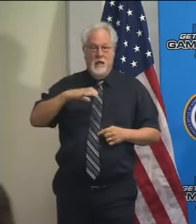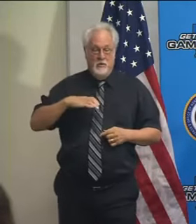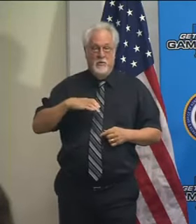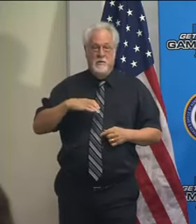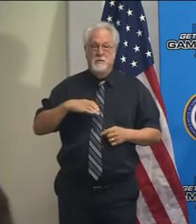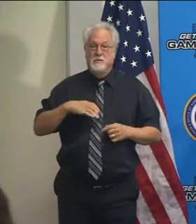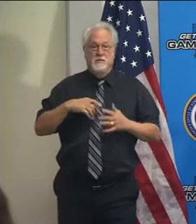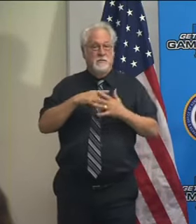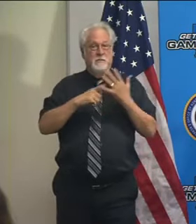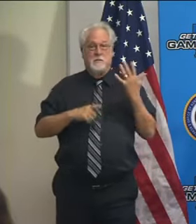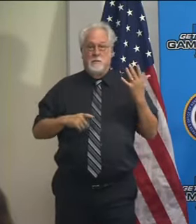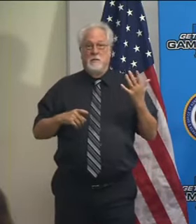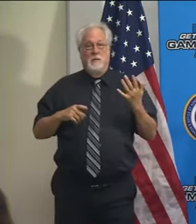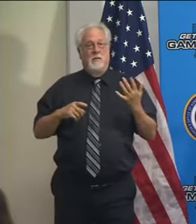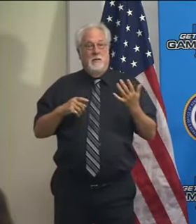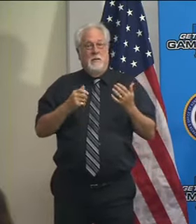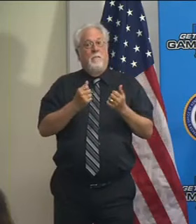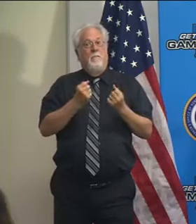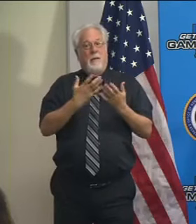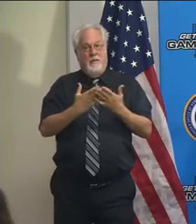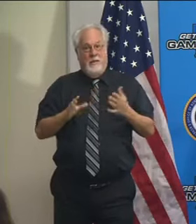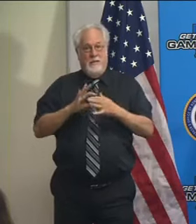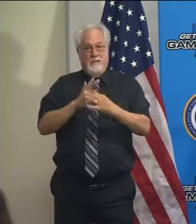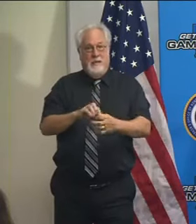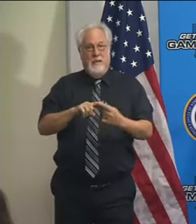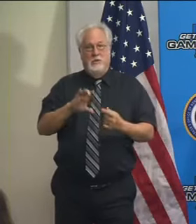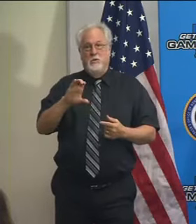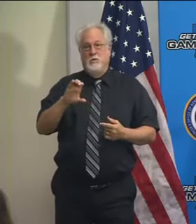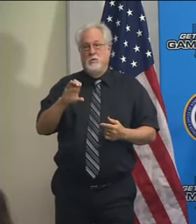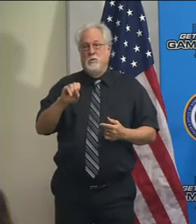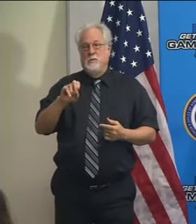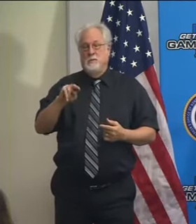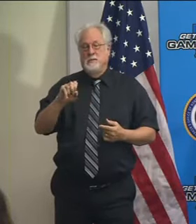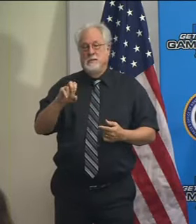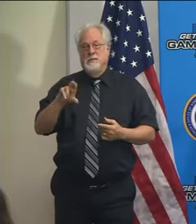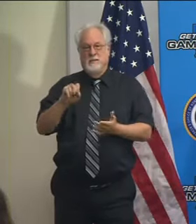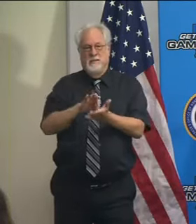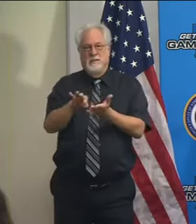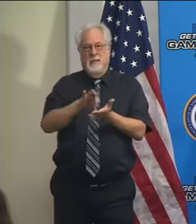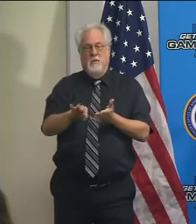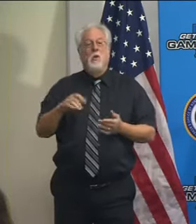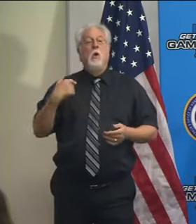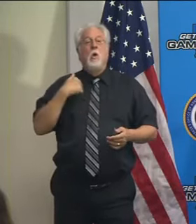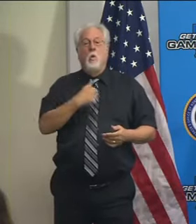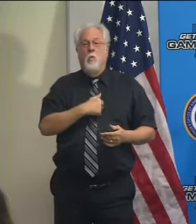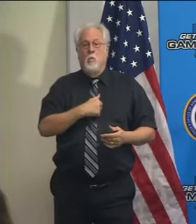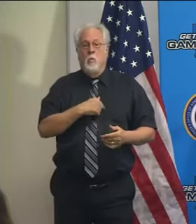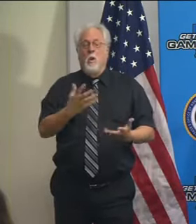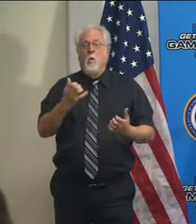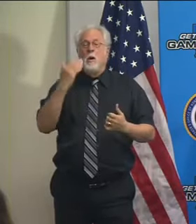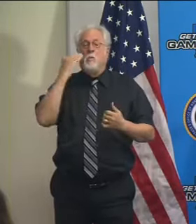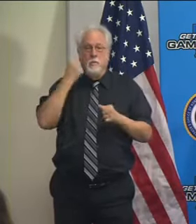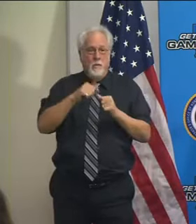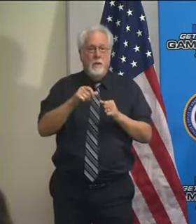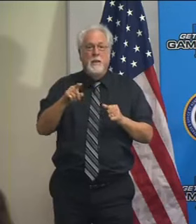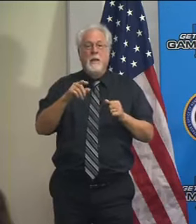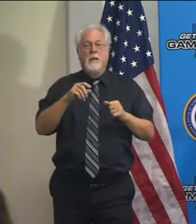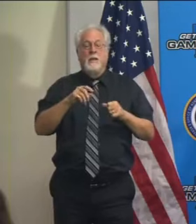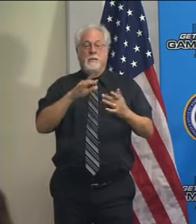all sorts of things that are tied to the census. I do want to remind everybody that you can